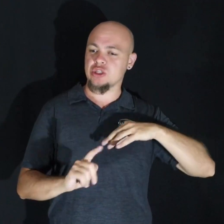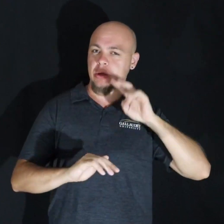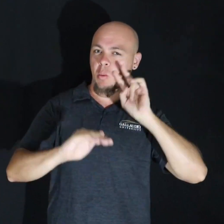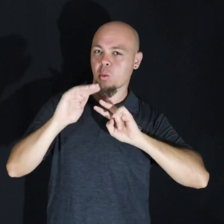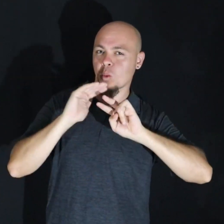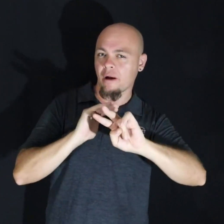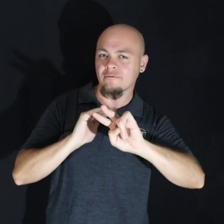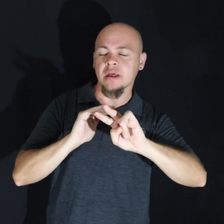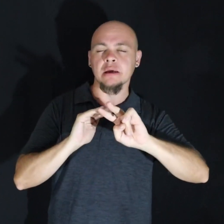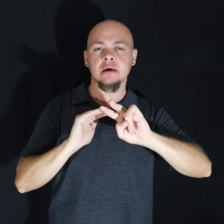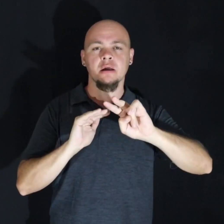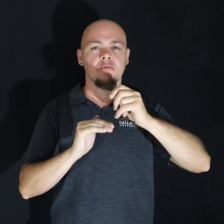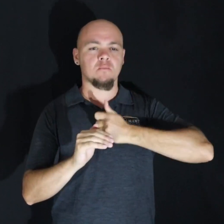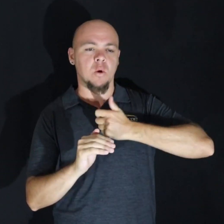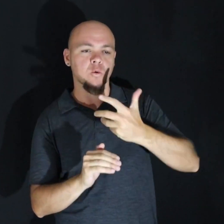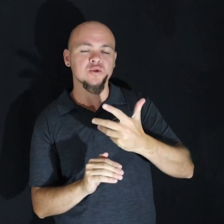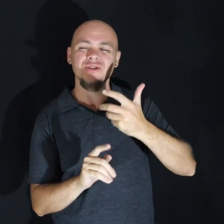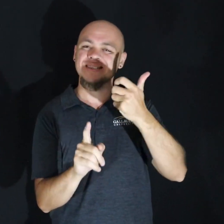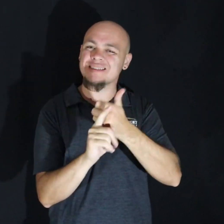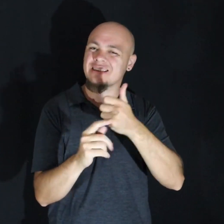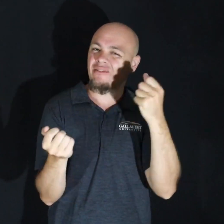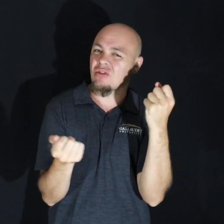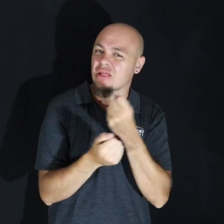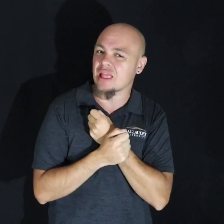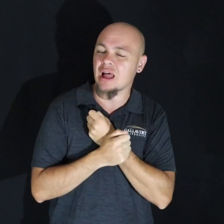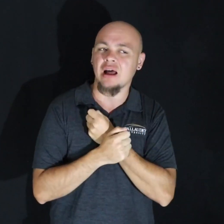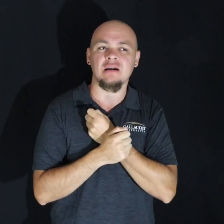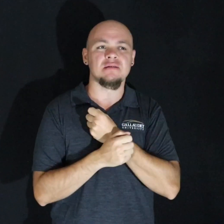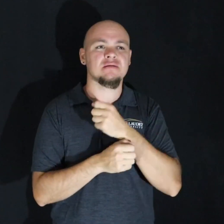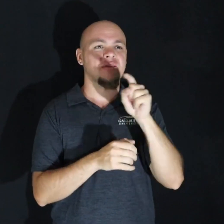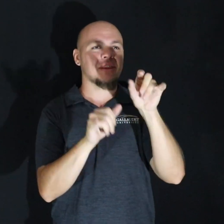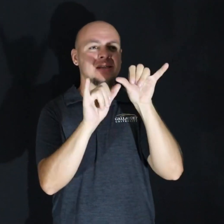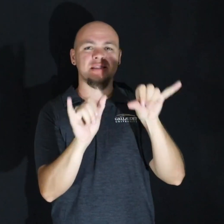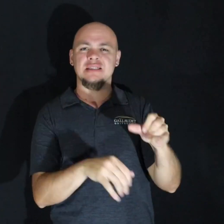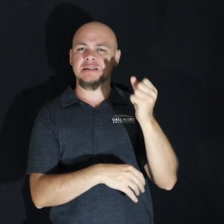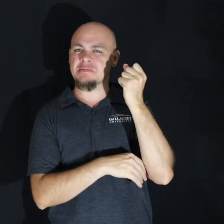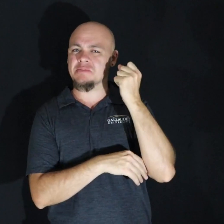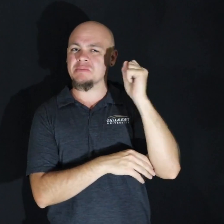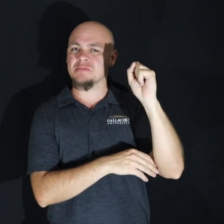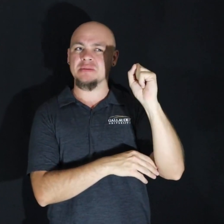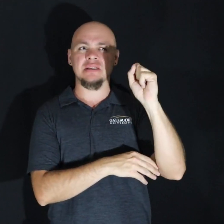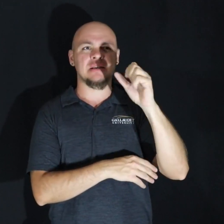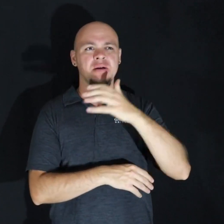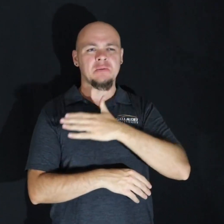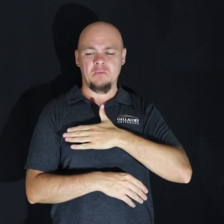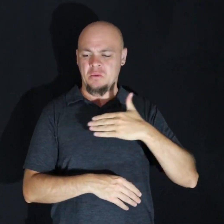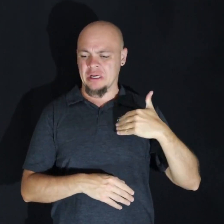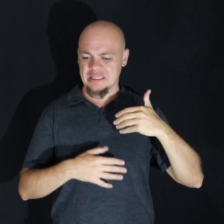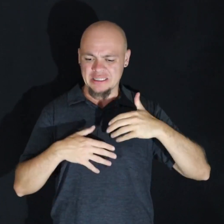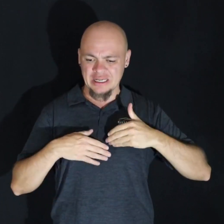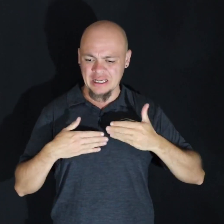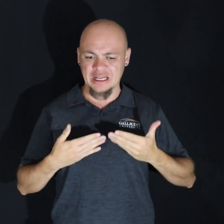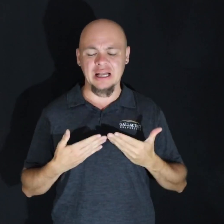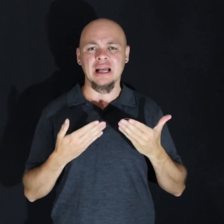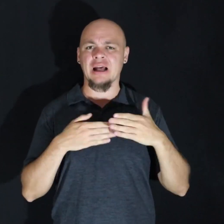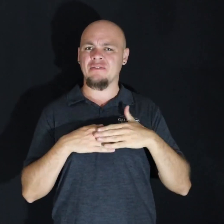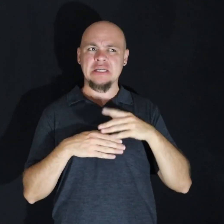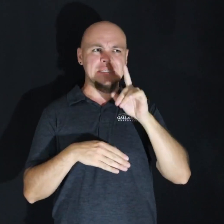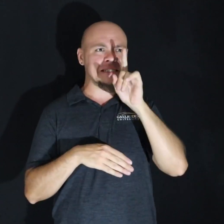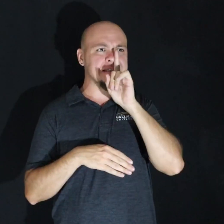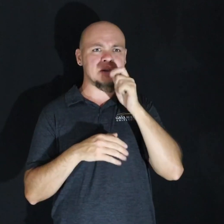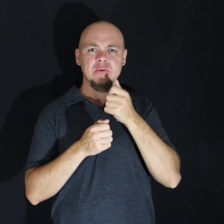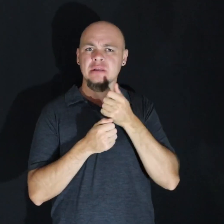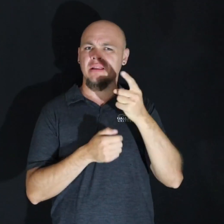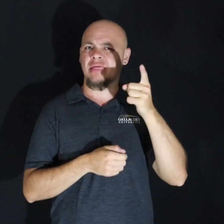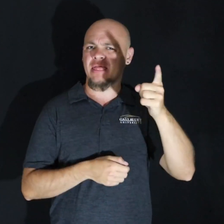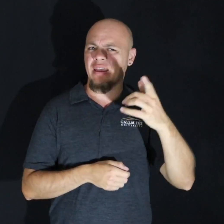of poetry, of self-love, of raging against the system that covers her breast as if it exposed its secrets, makes